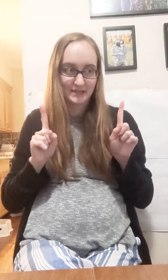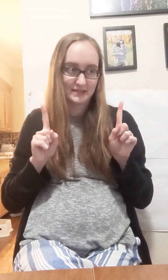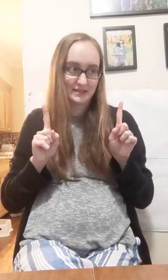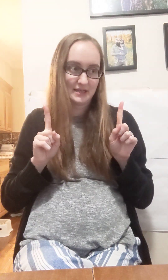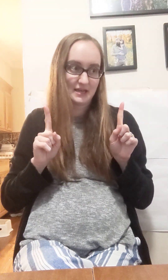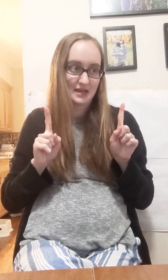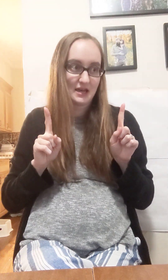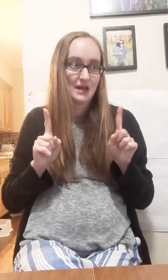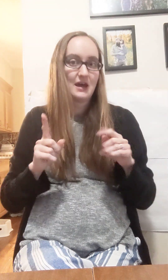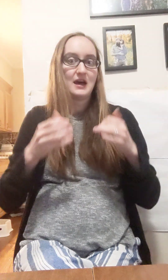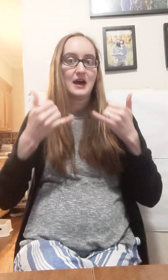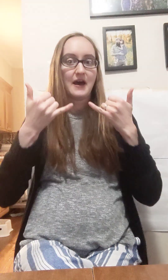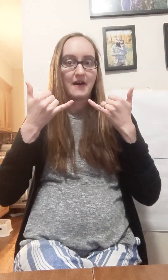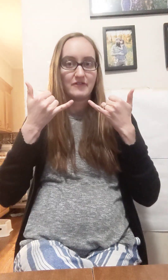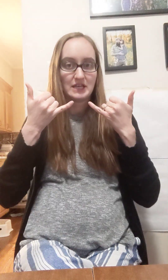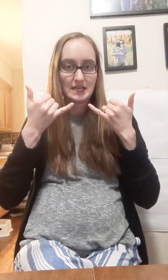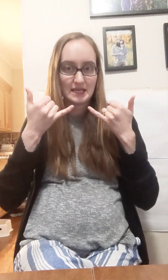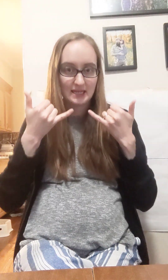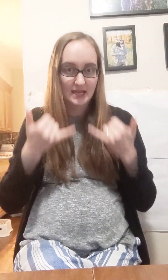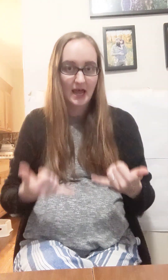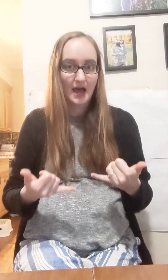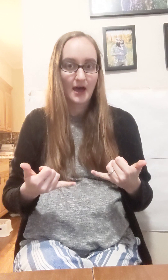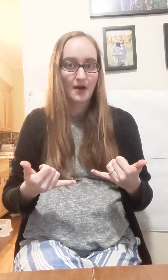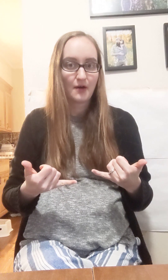but have now